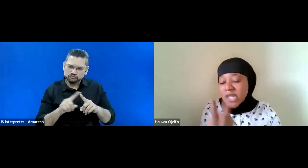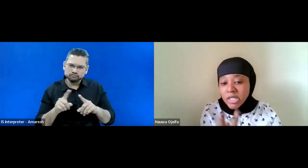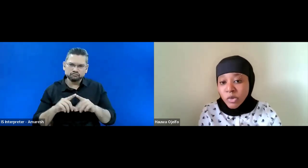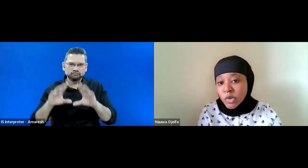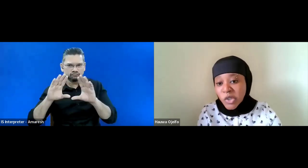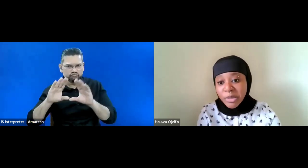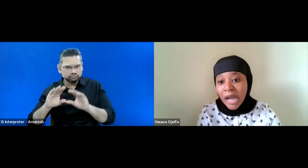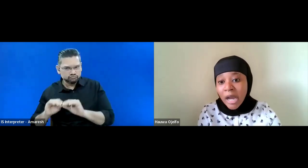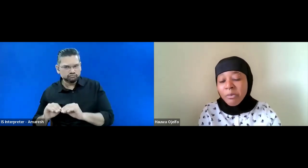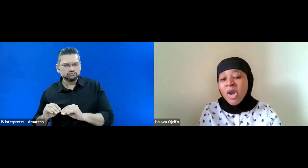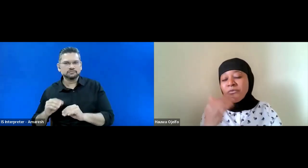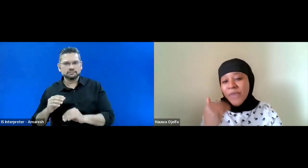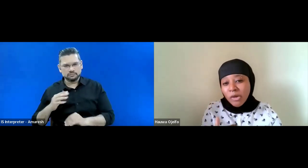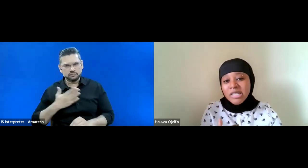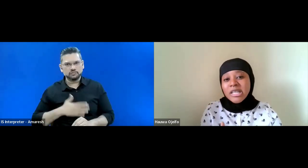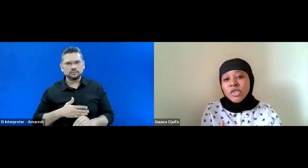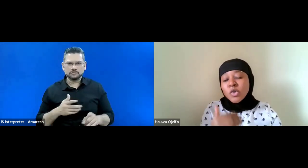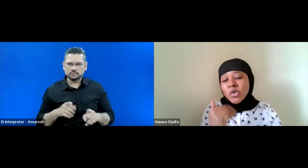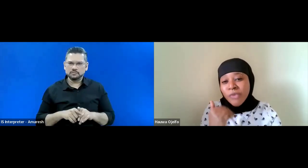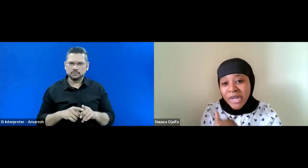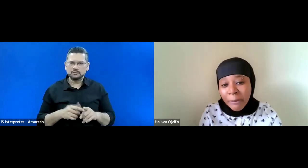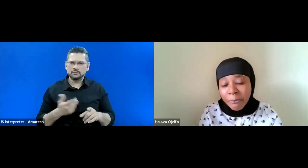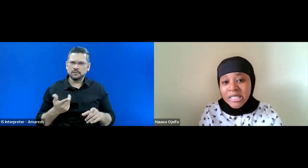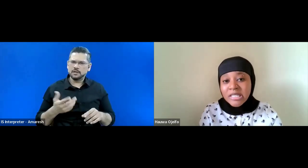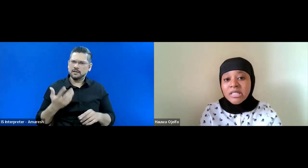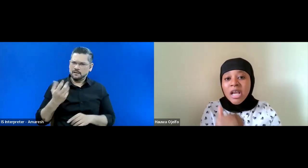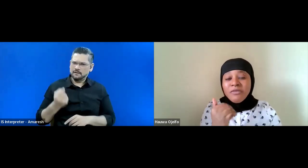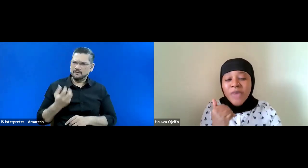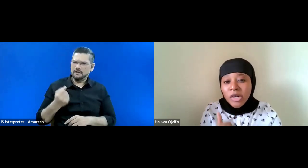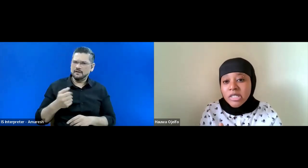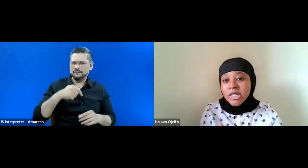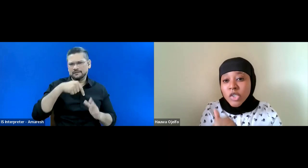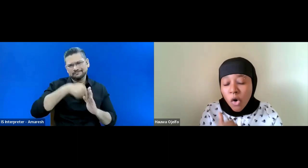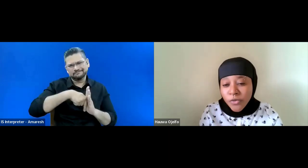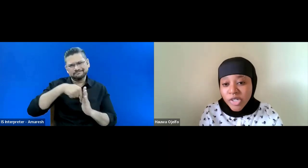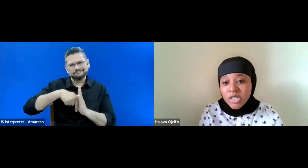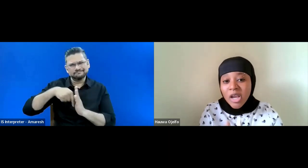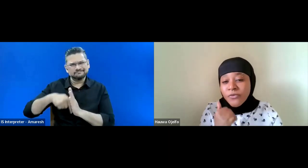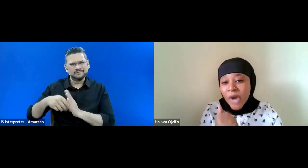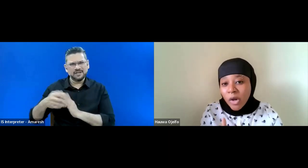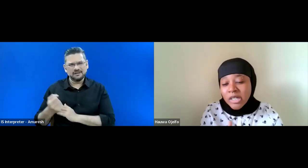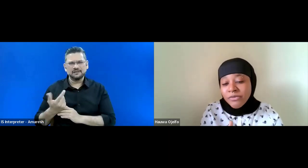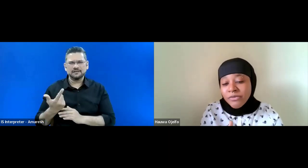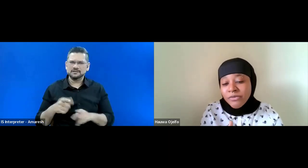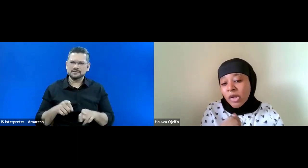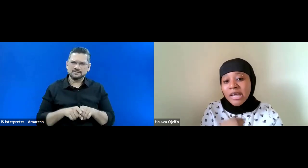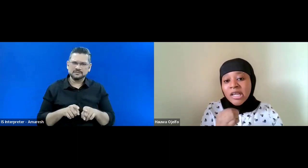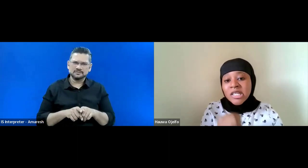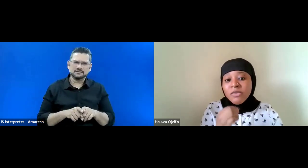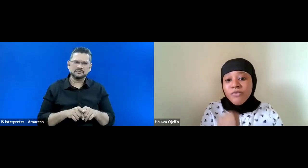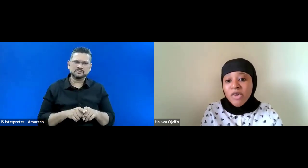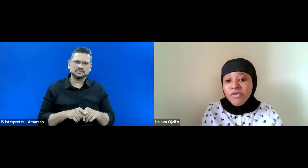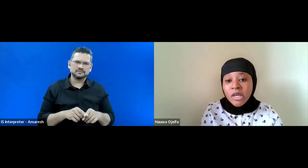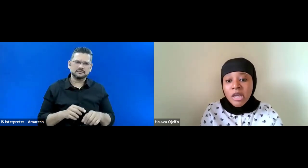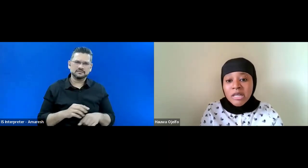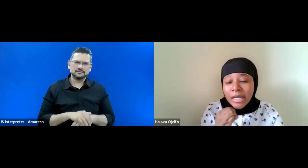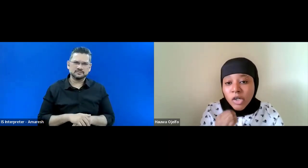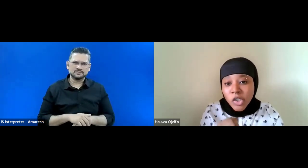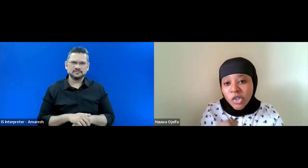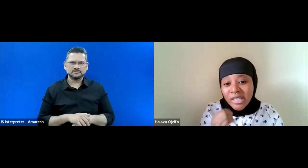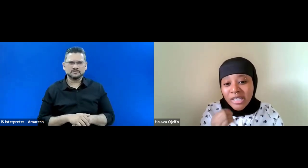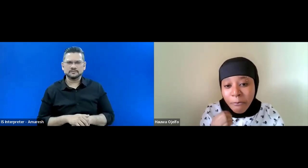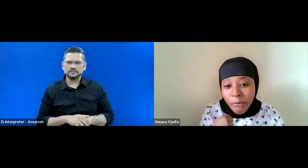is visible to the human eye, but violence that is also very implicit, violence that is covert, violence that is